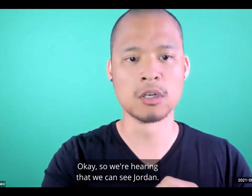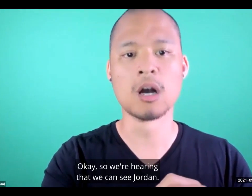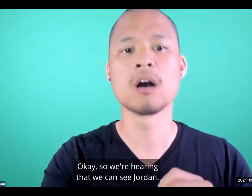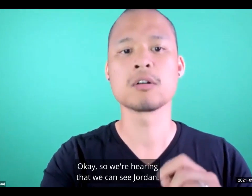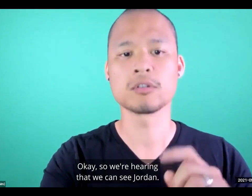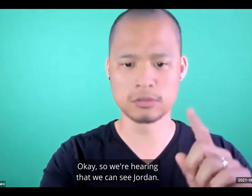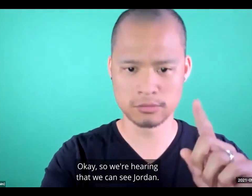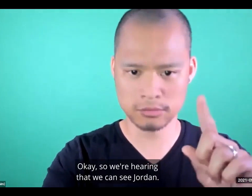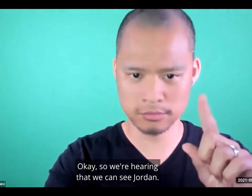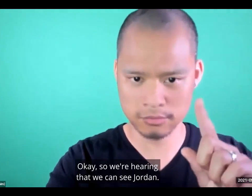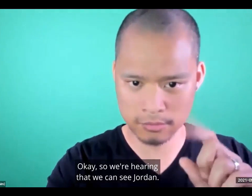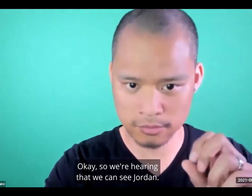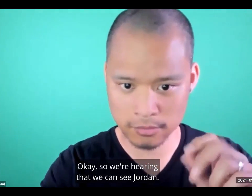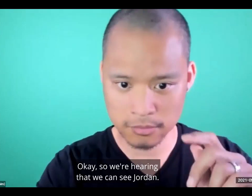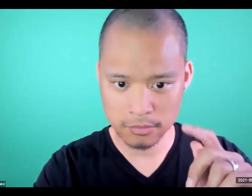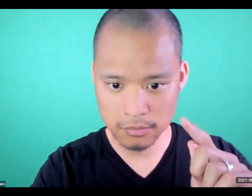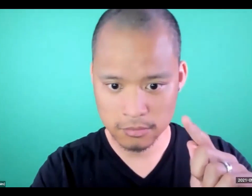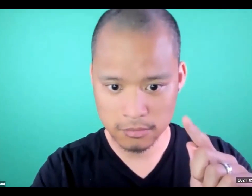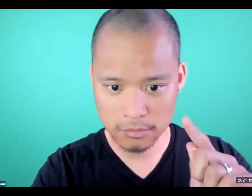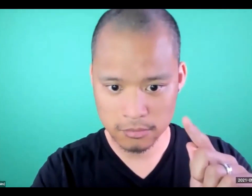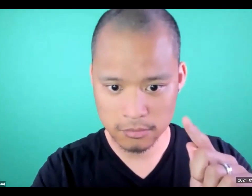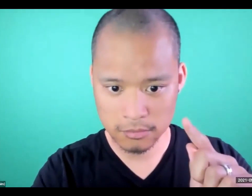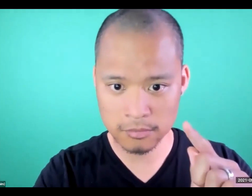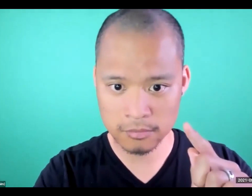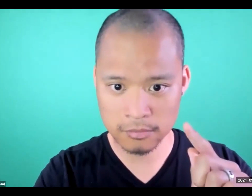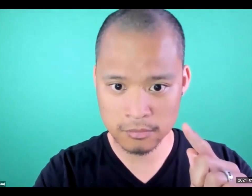Okay, so we're hearing that we can see Jordan.